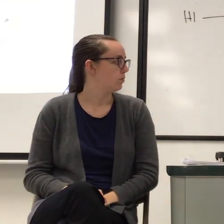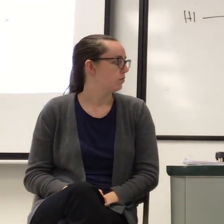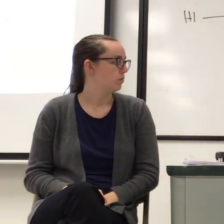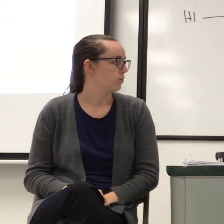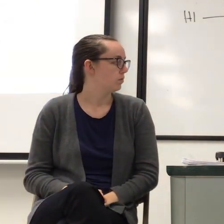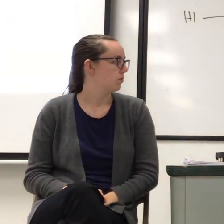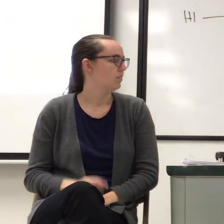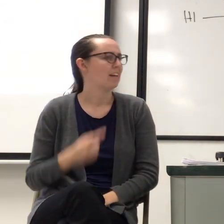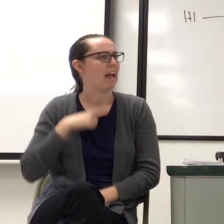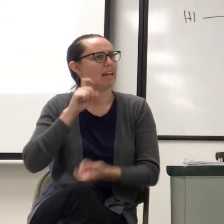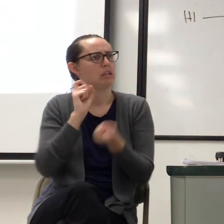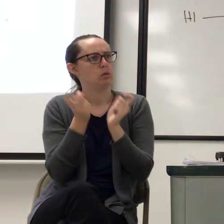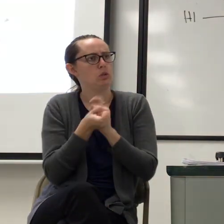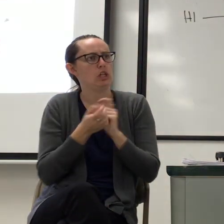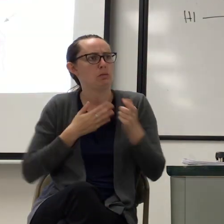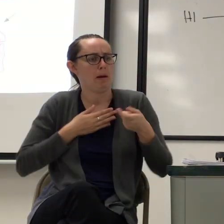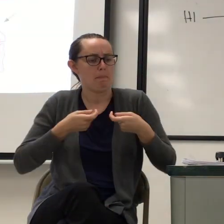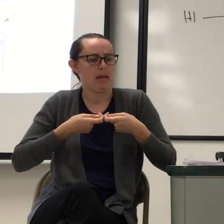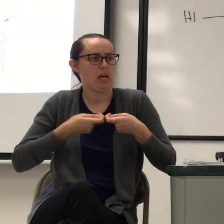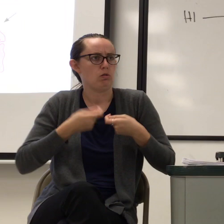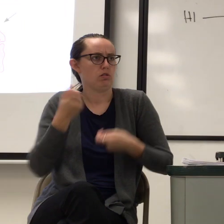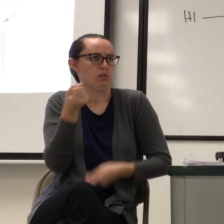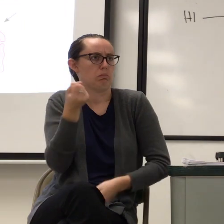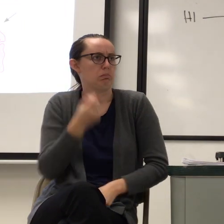Let me change my batteries so long.